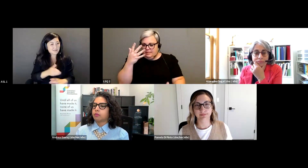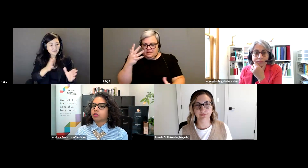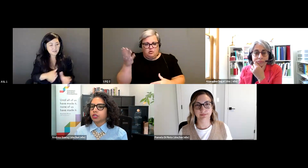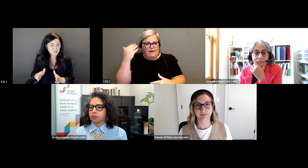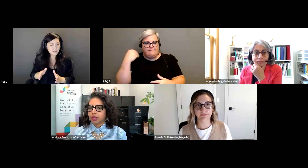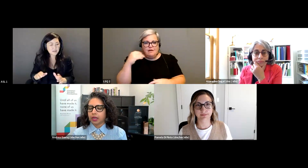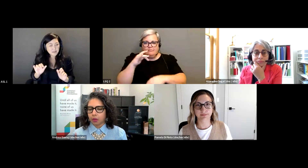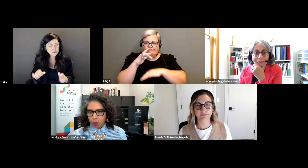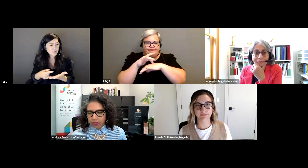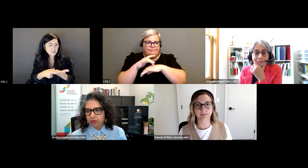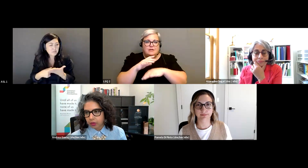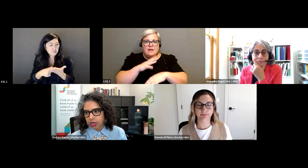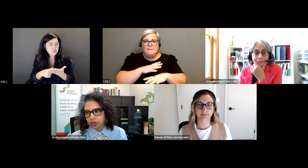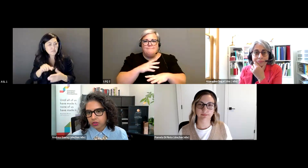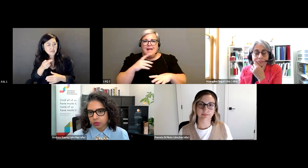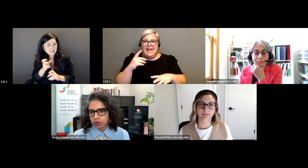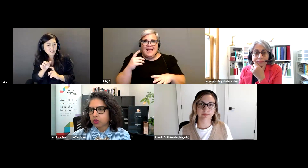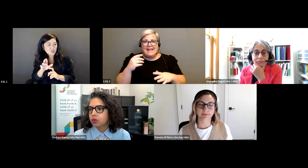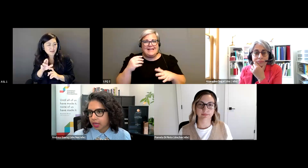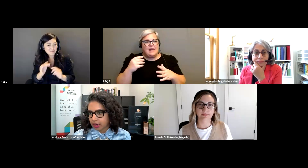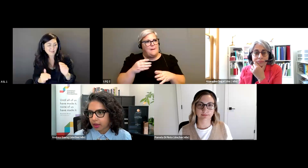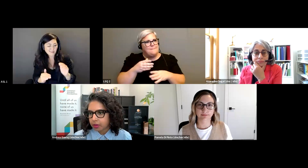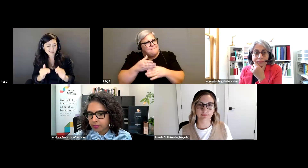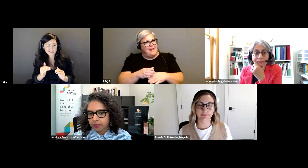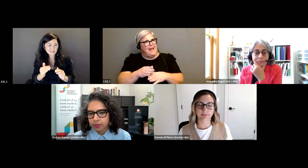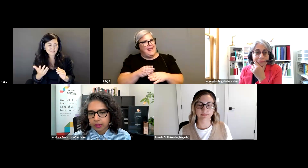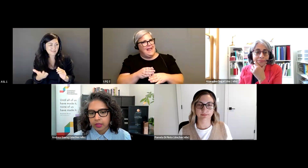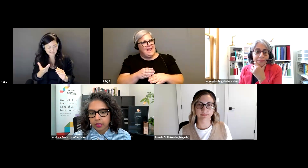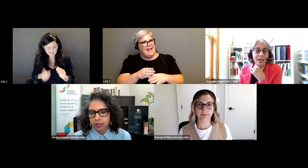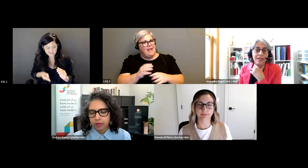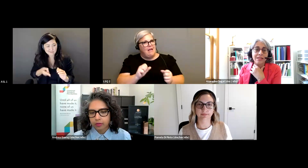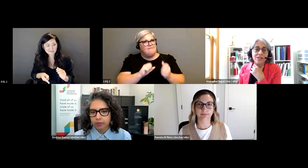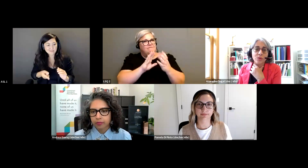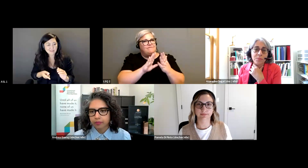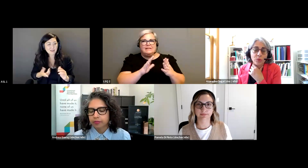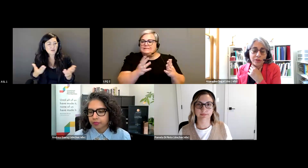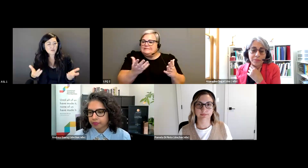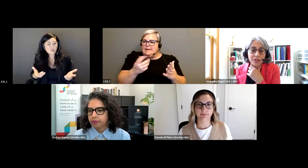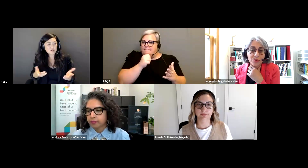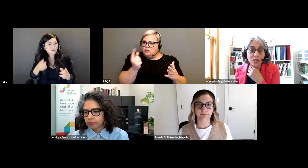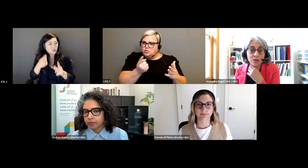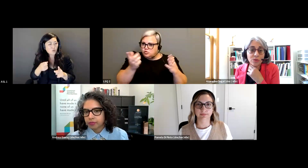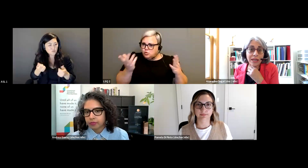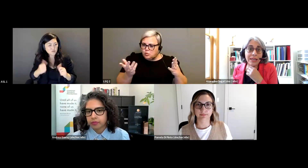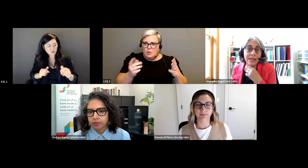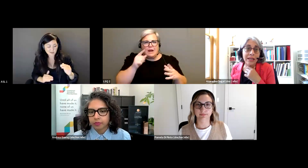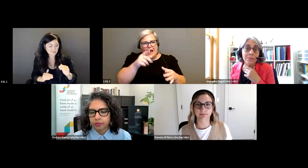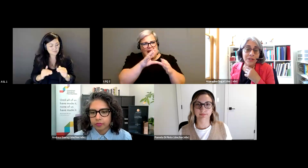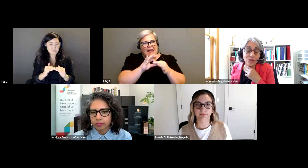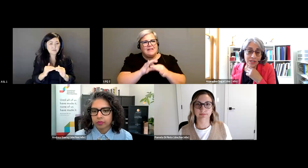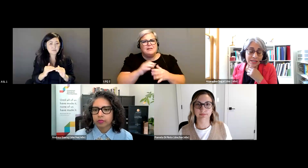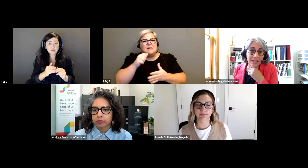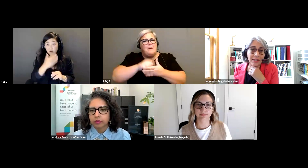gap in emergency planning and what the foundation is doing to close that gap. This is so important because we know in